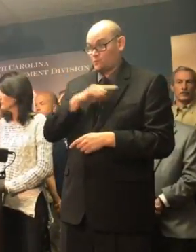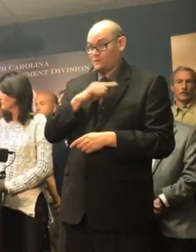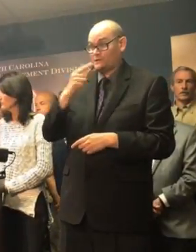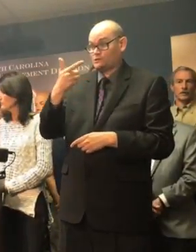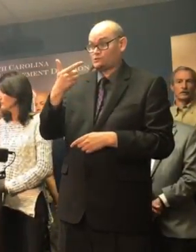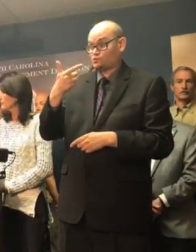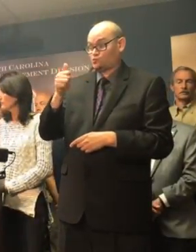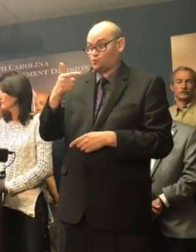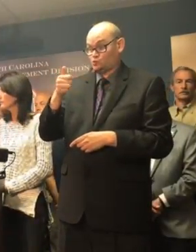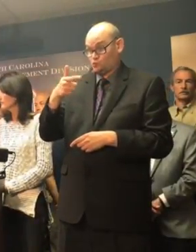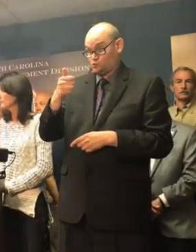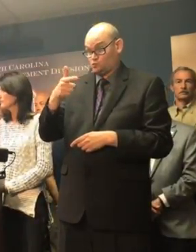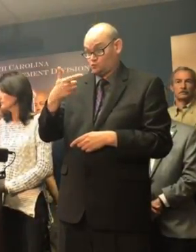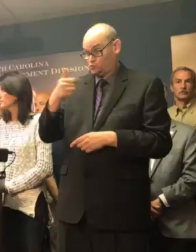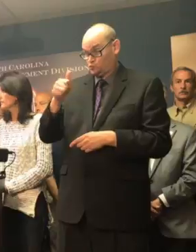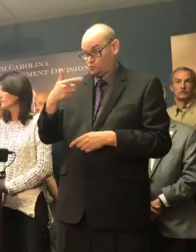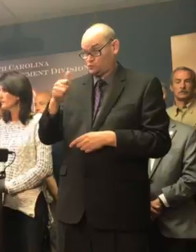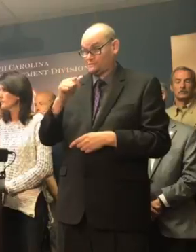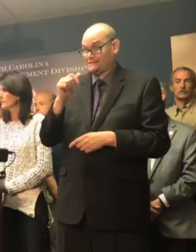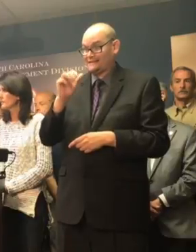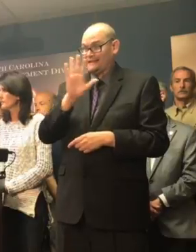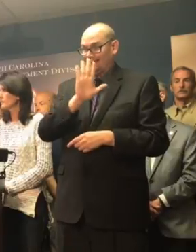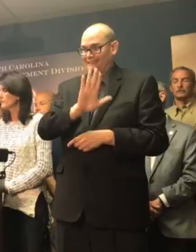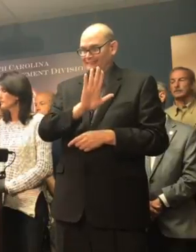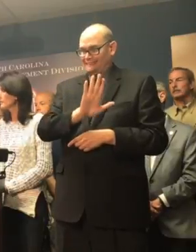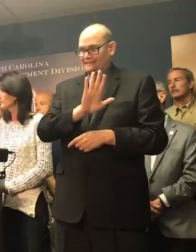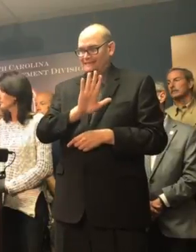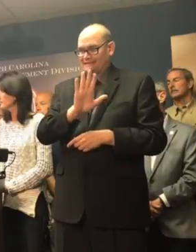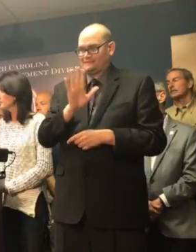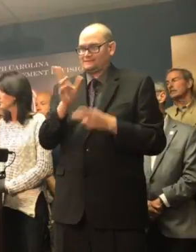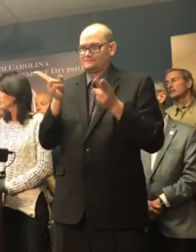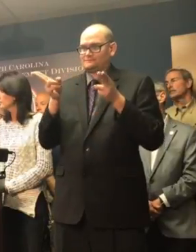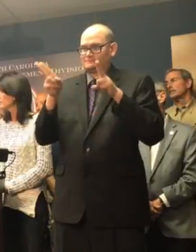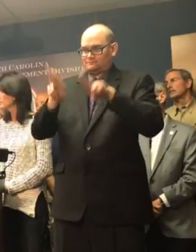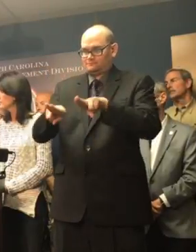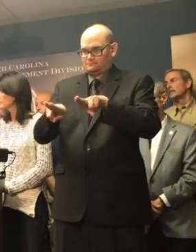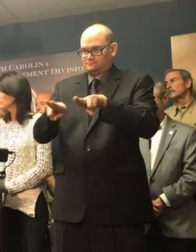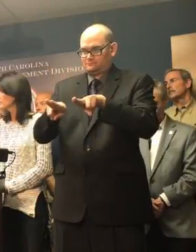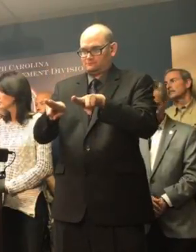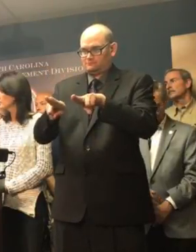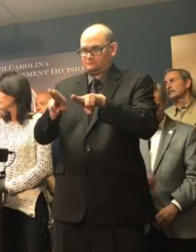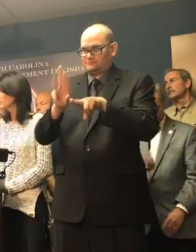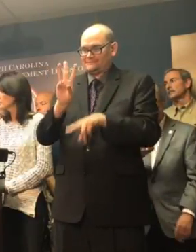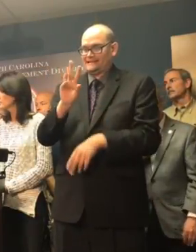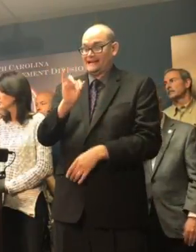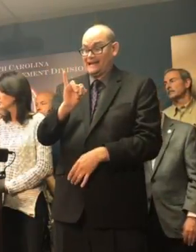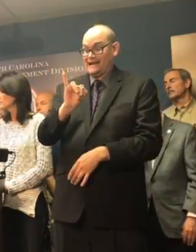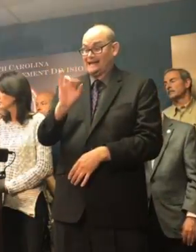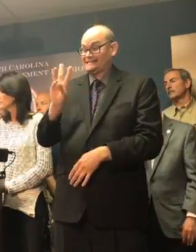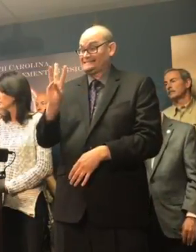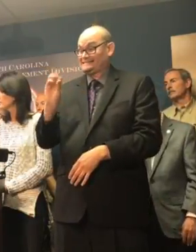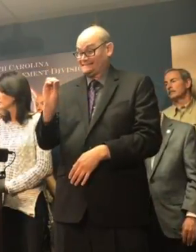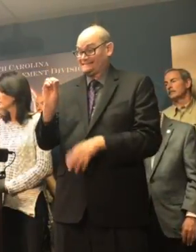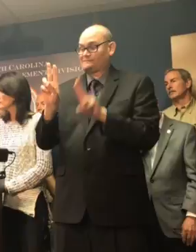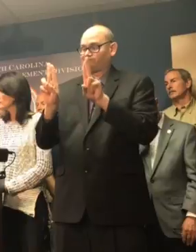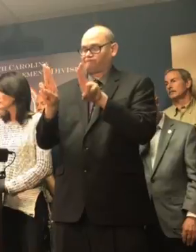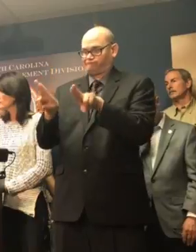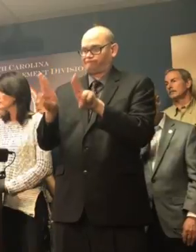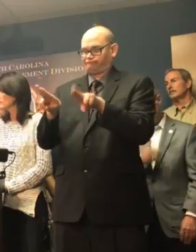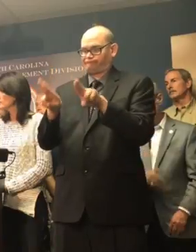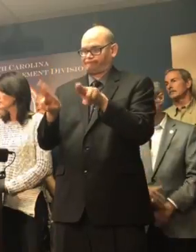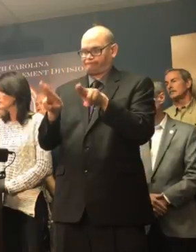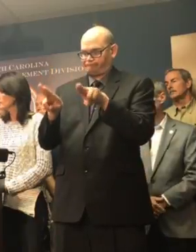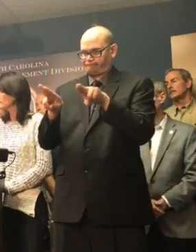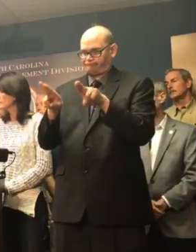operating their lane reversal now of I-16. So the dialogue would be for Georgia officials to